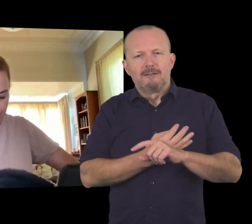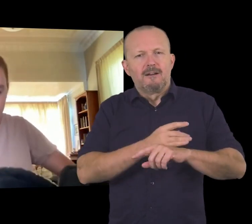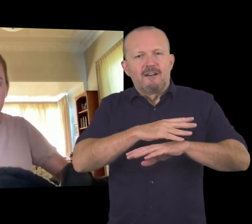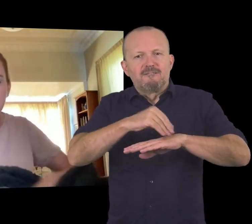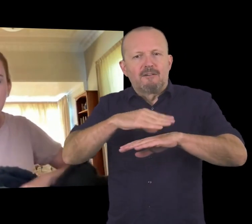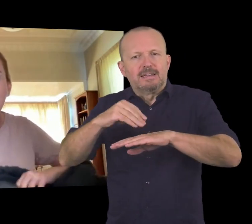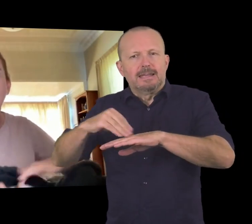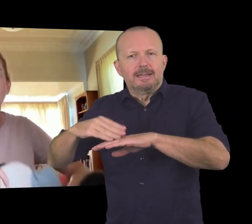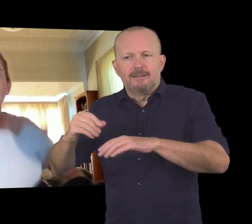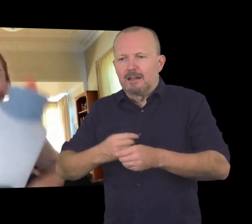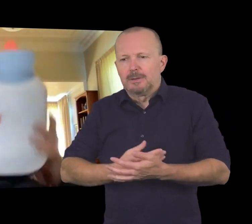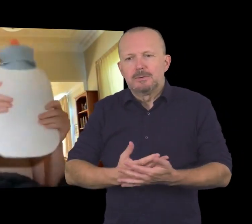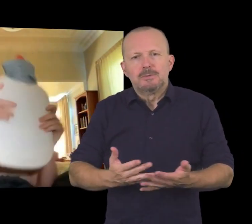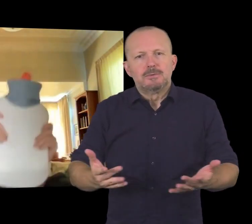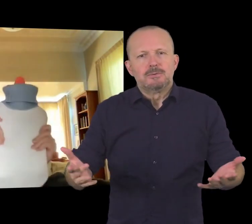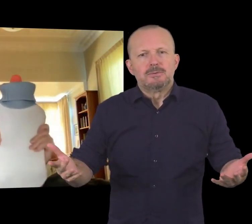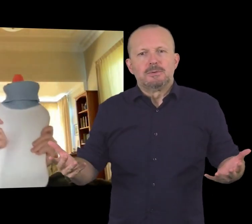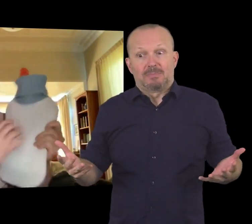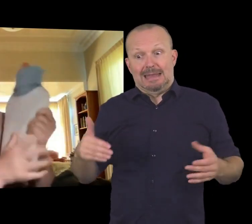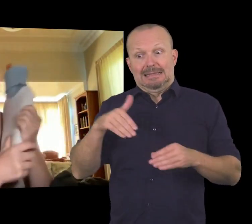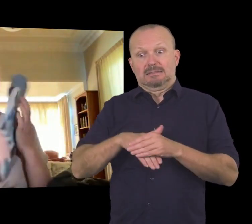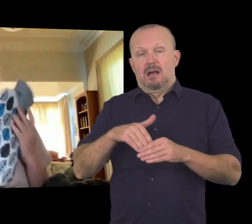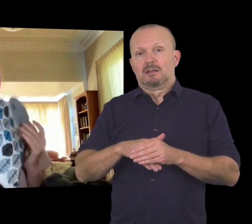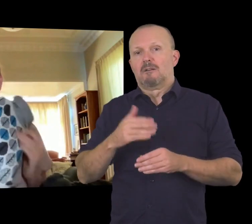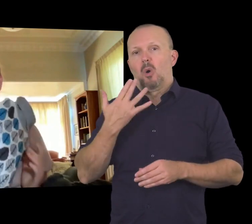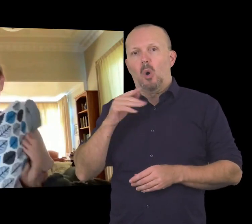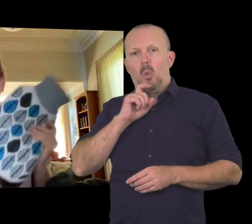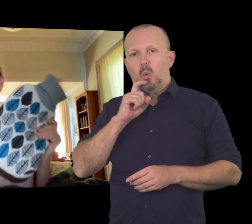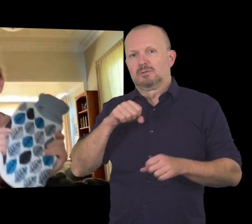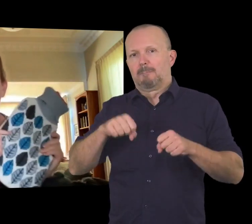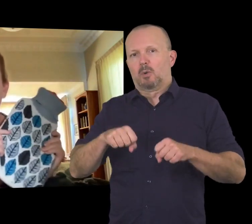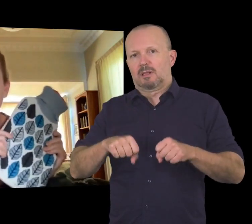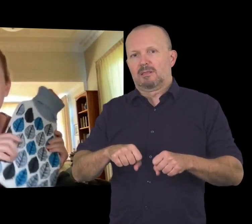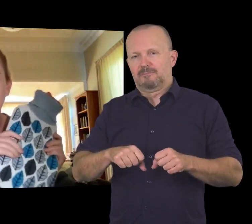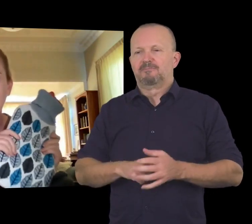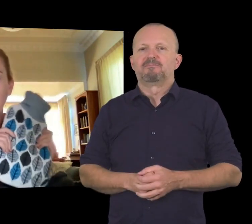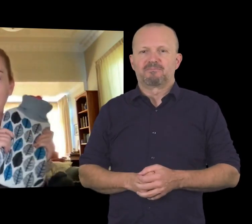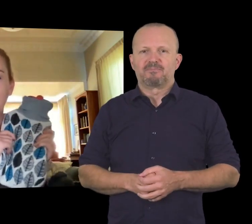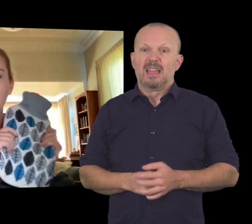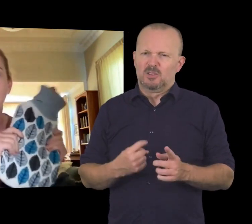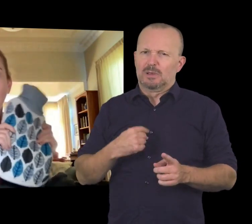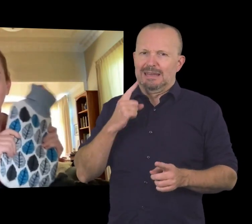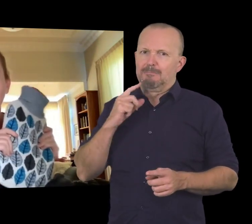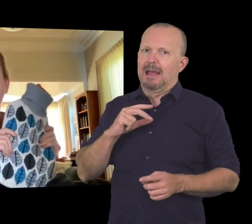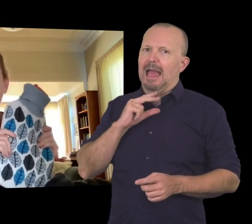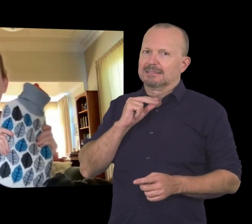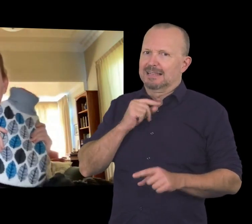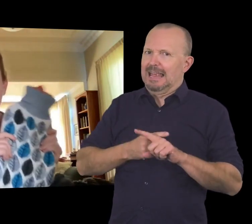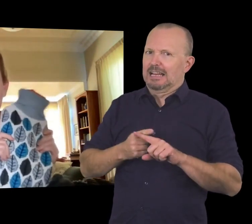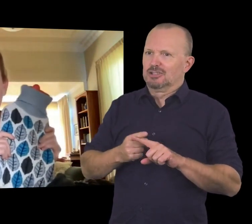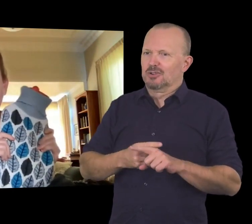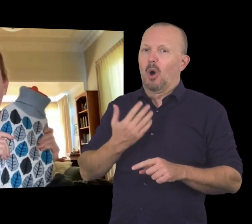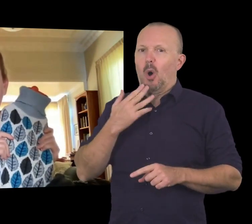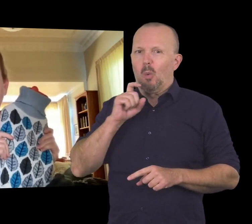lovely fleecy, meaty blanket, because it's got a hot water bottle in, which definitely, as you can hear, I'm English. Hot water bottles were